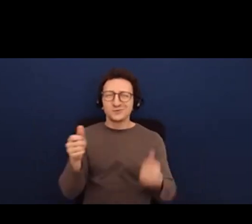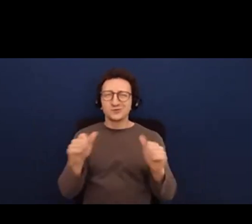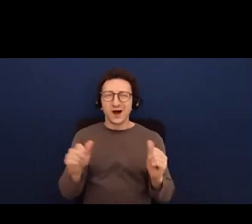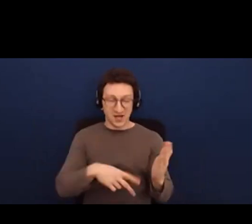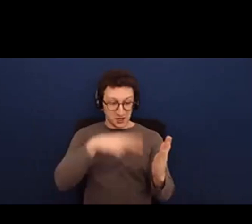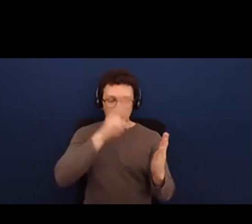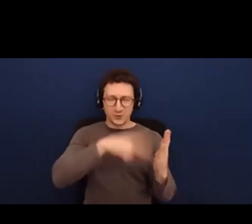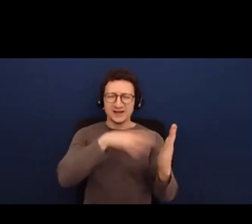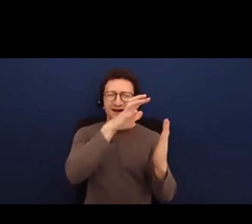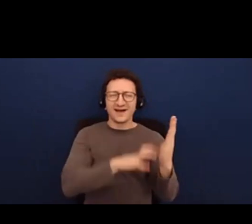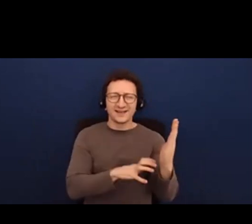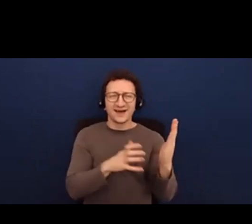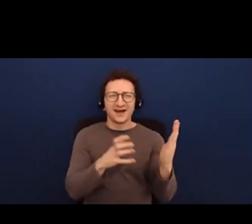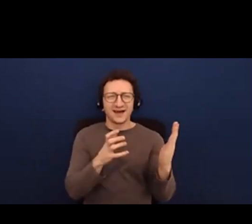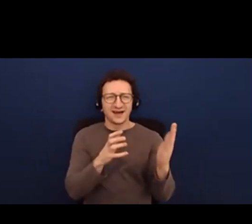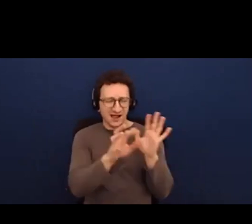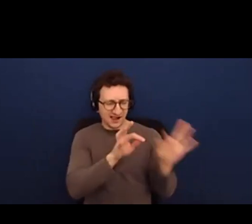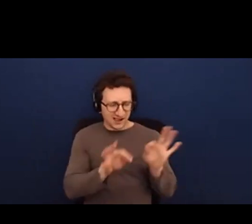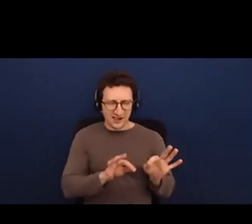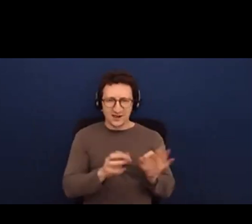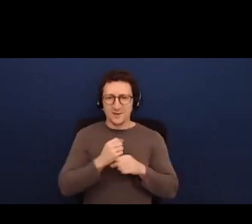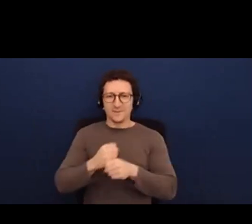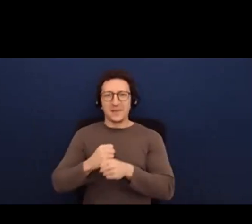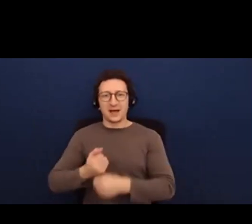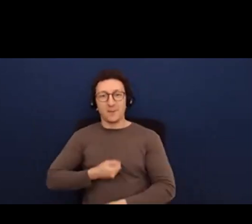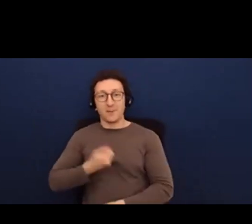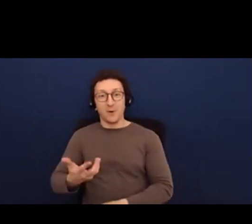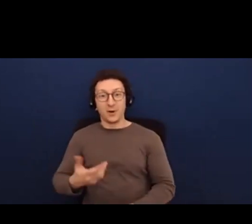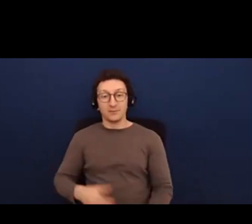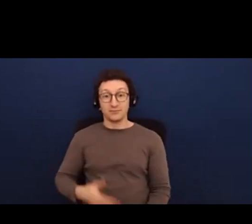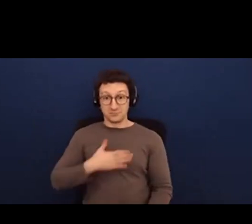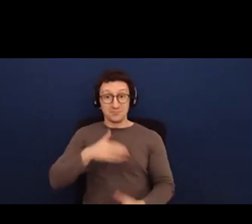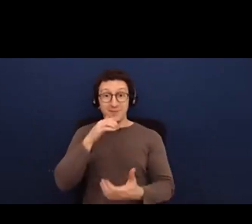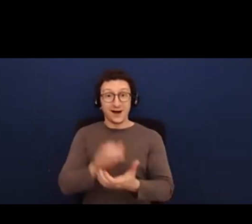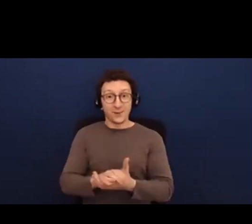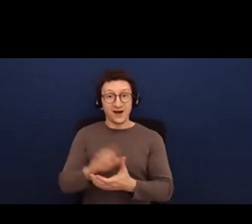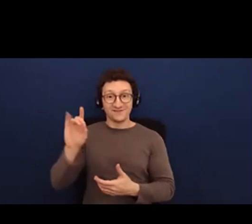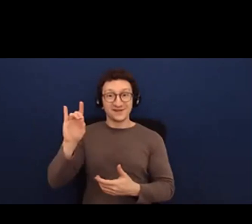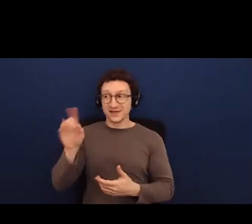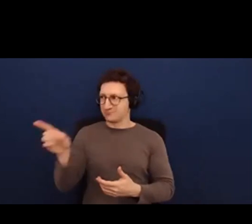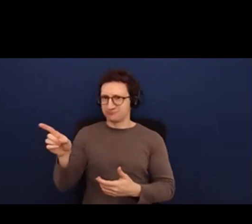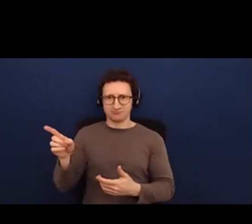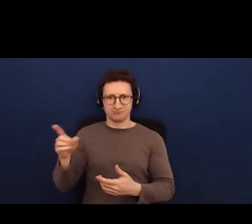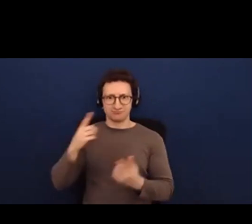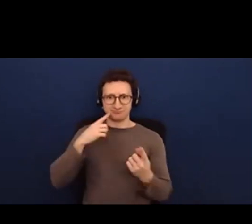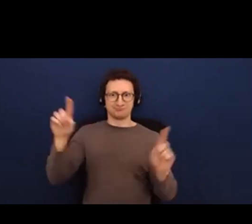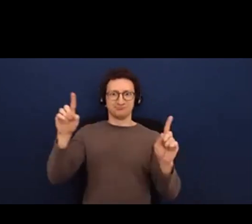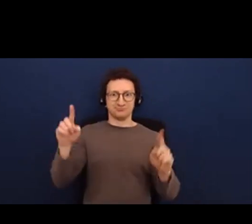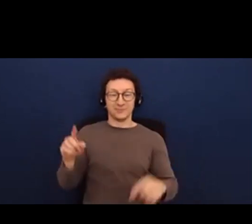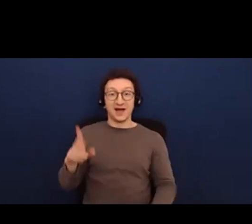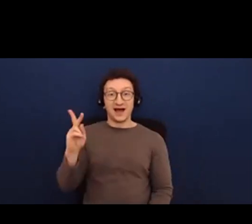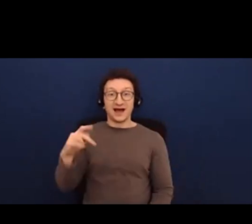poem. My wife has done it very, very effectively. Kaplan does it on the basis of